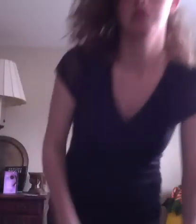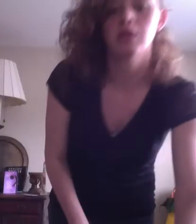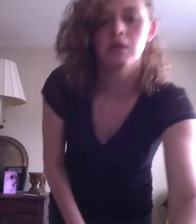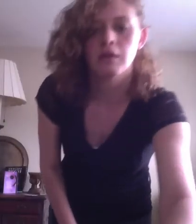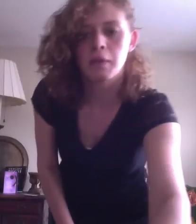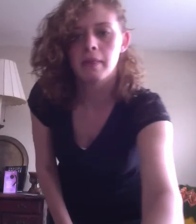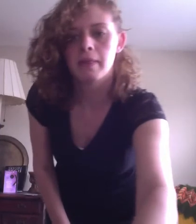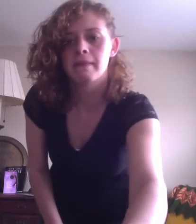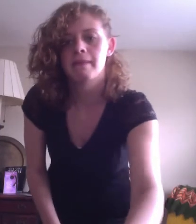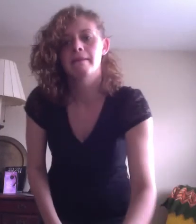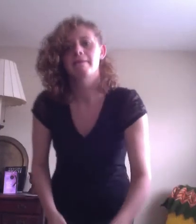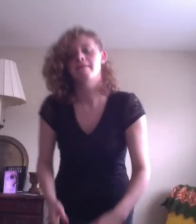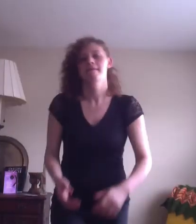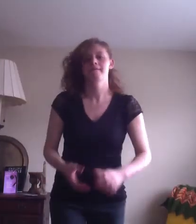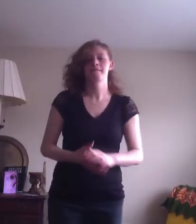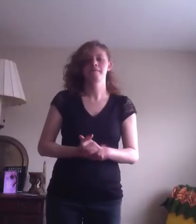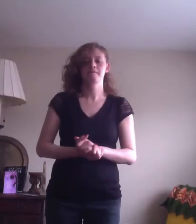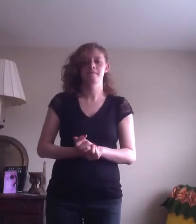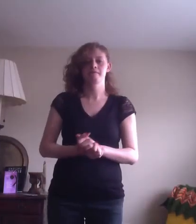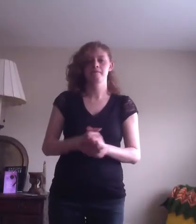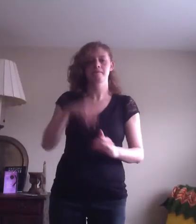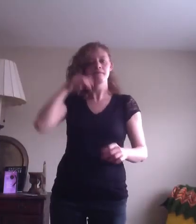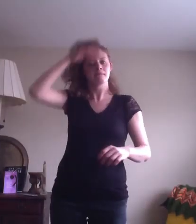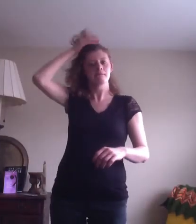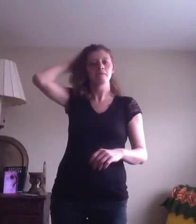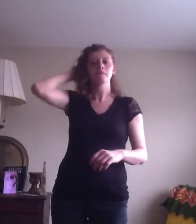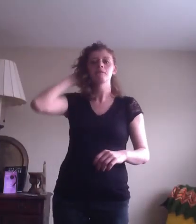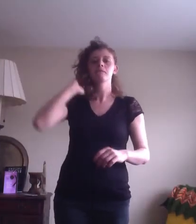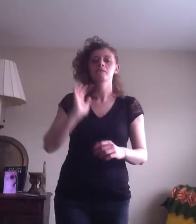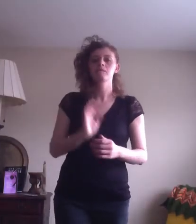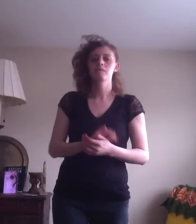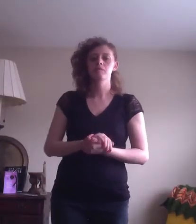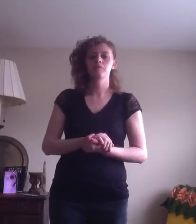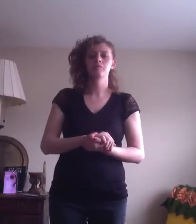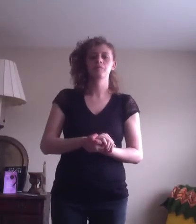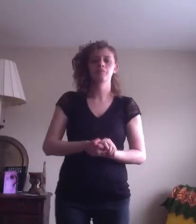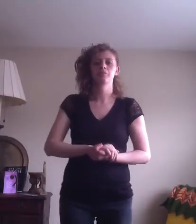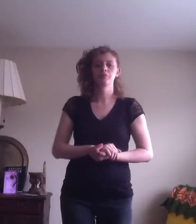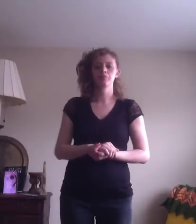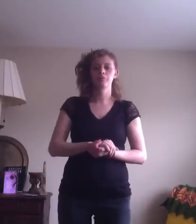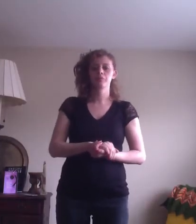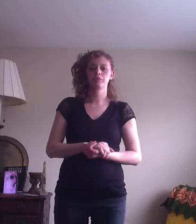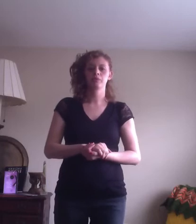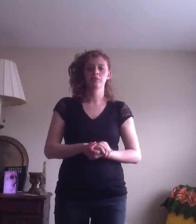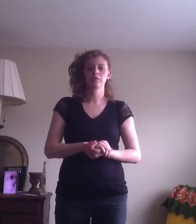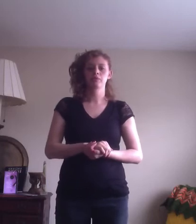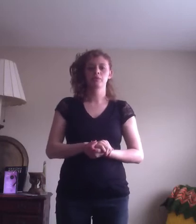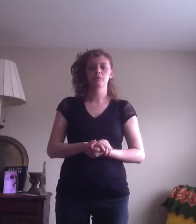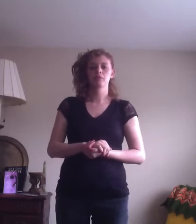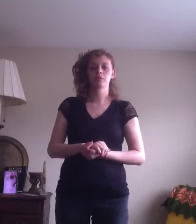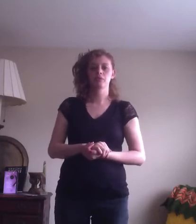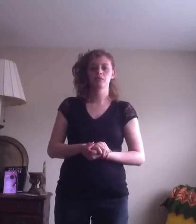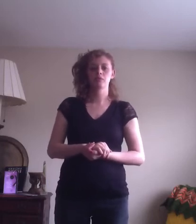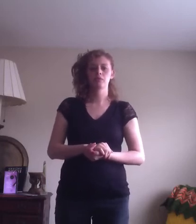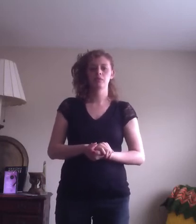Like that? Good? Exactly. And we're paying particular attention to that today because it's